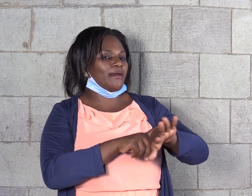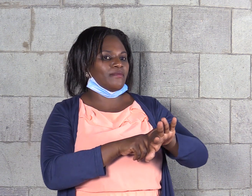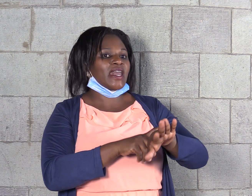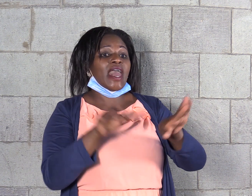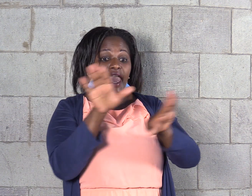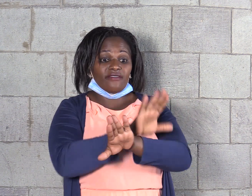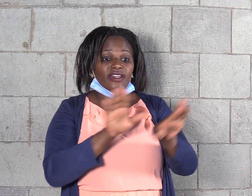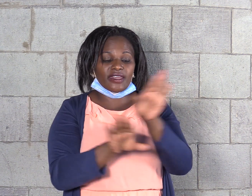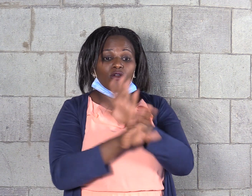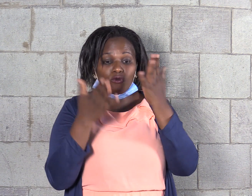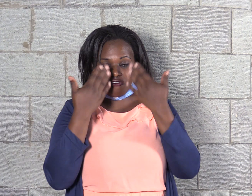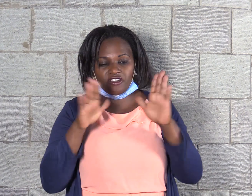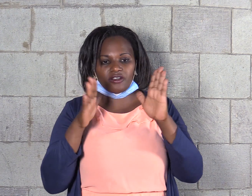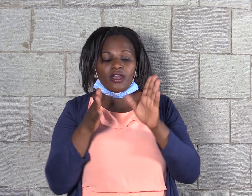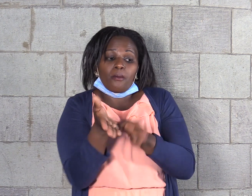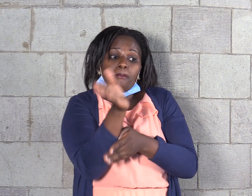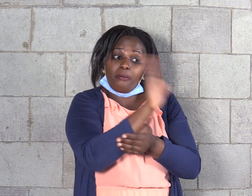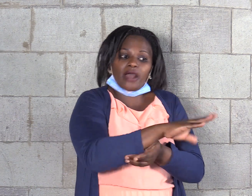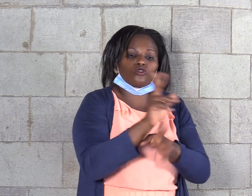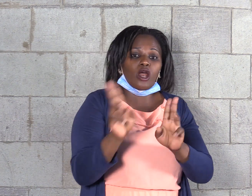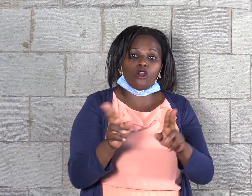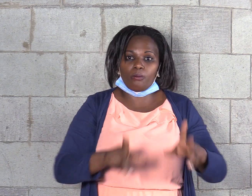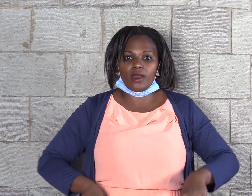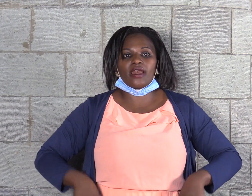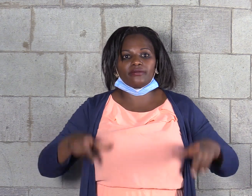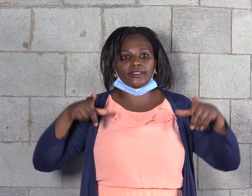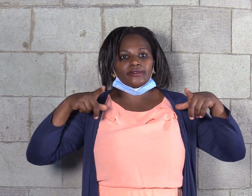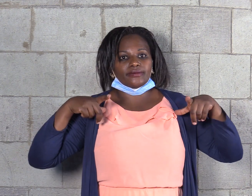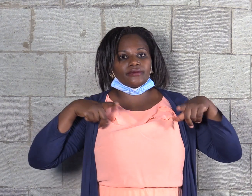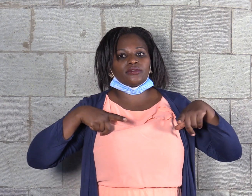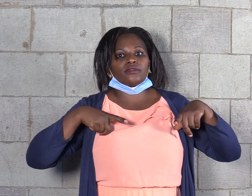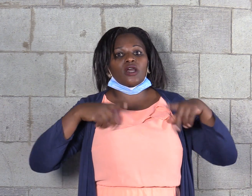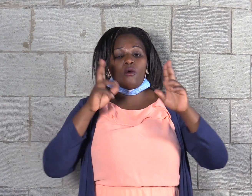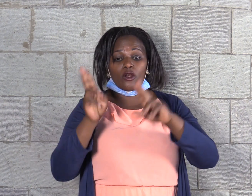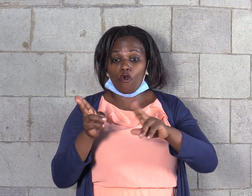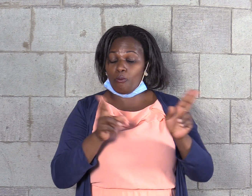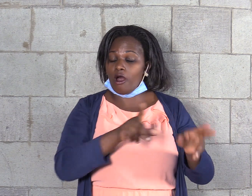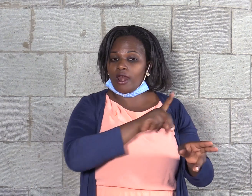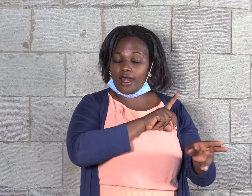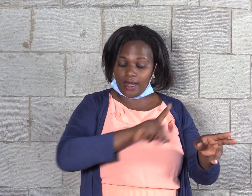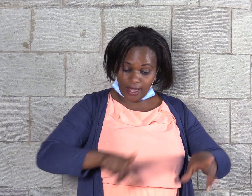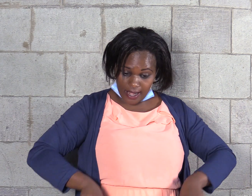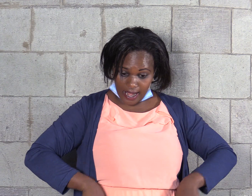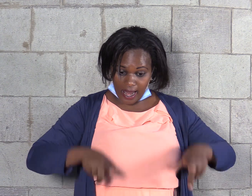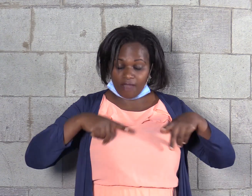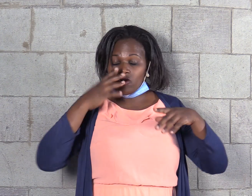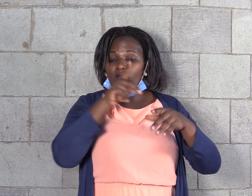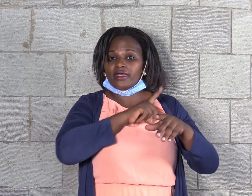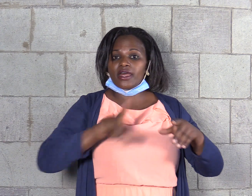be over and we'll go back to our normal life, we'll go back to our usual life, because the Lord will protect us, the Lord will guide us, and